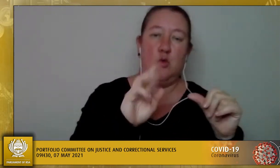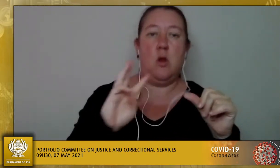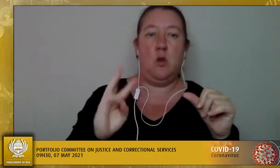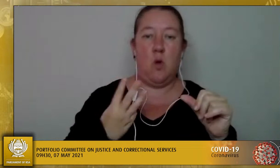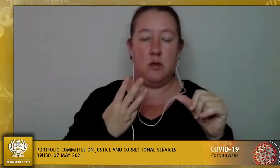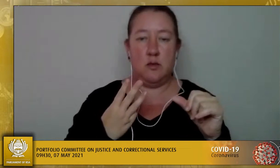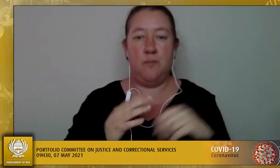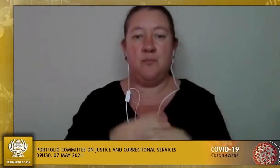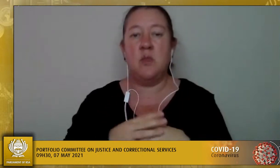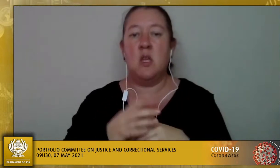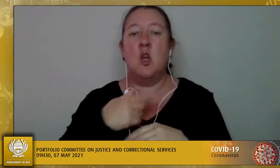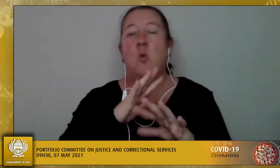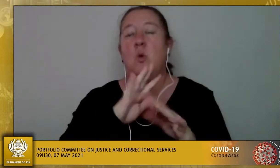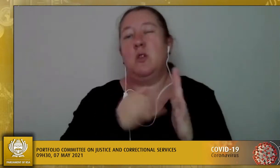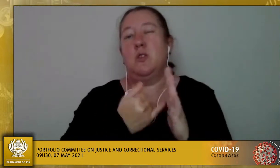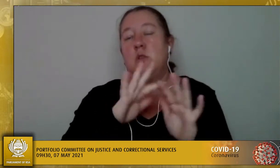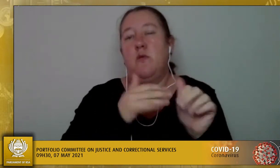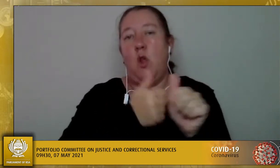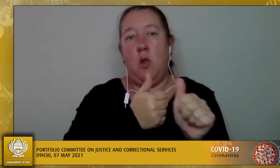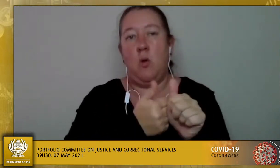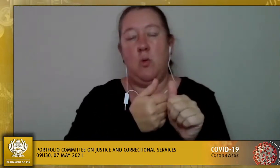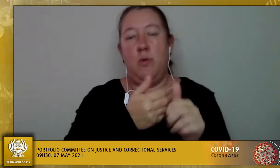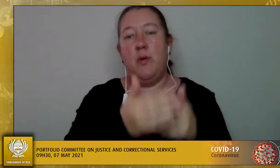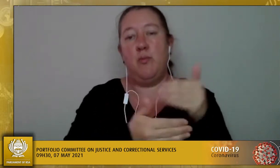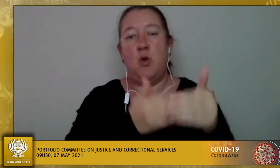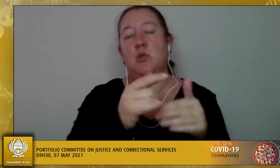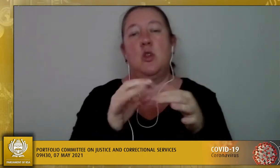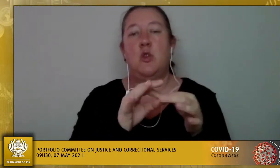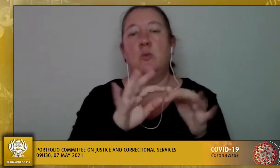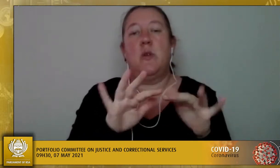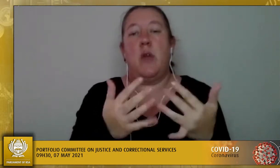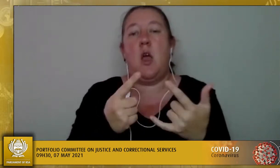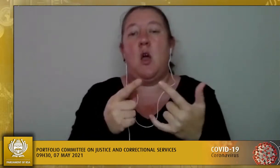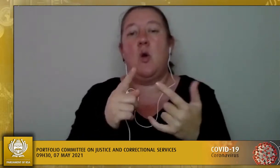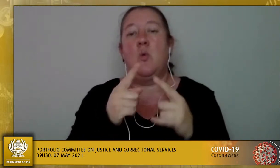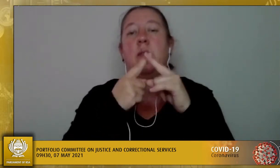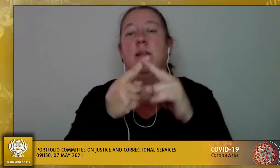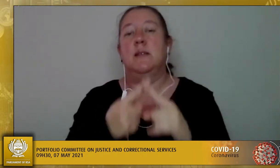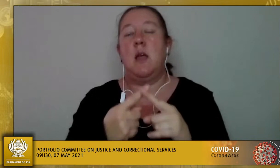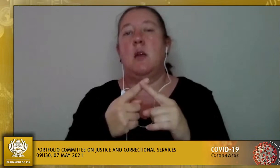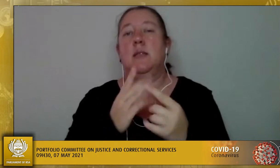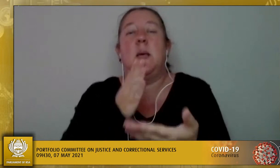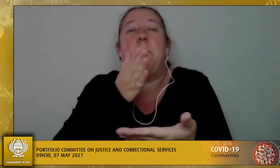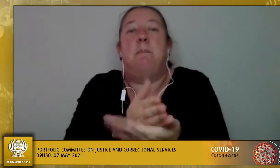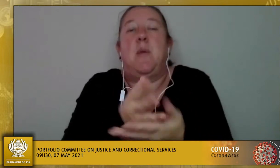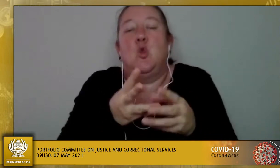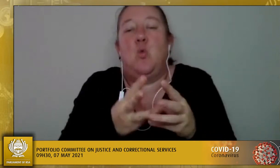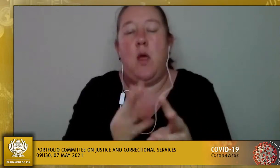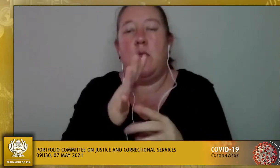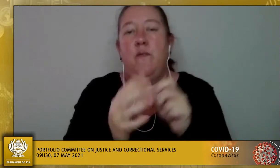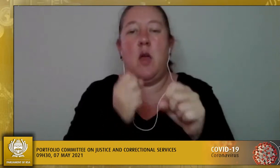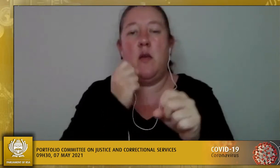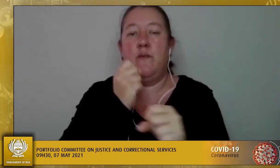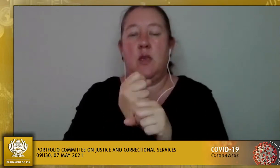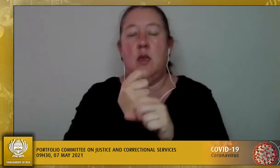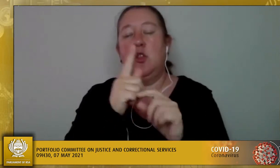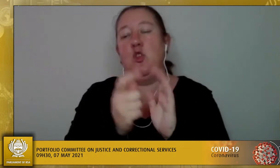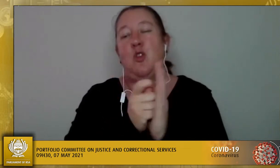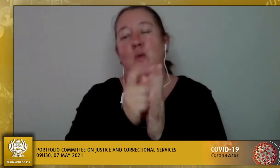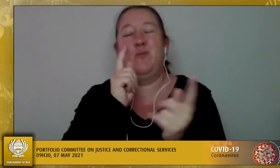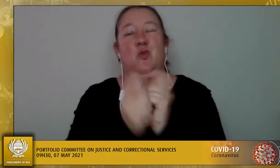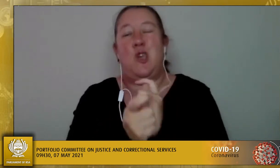we'll just follow the process in terms of how you change targets Midway The Five-Year attempt